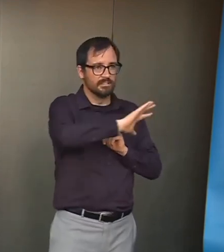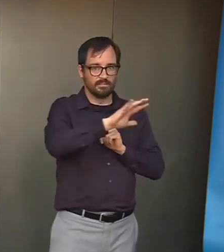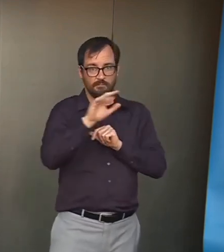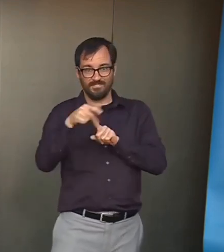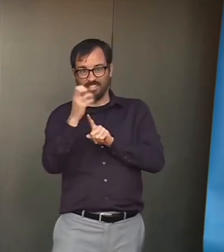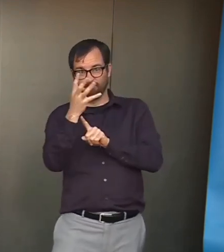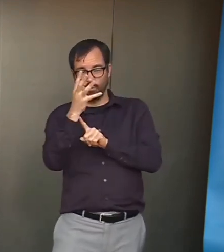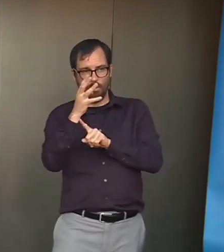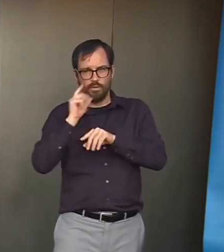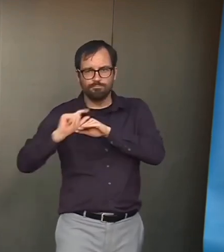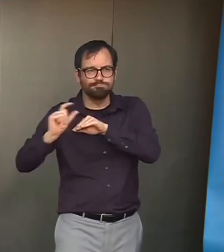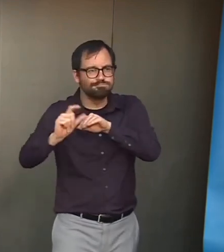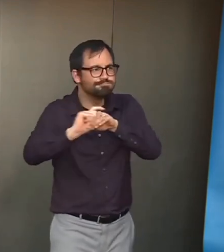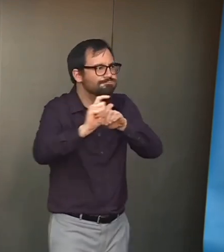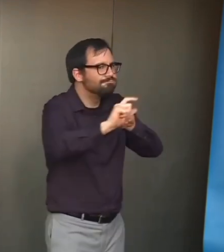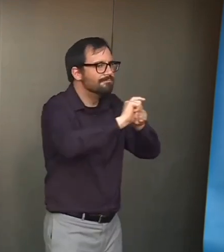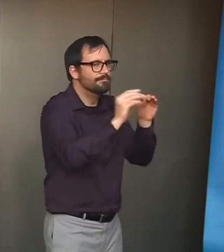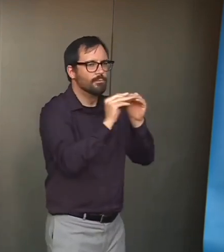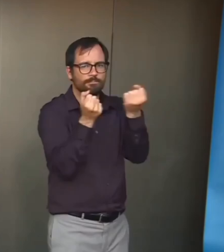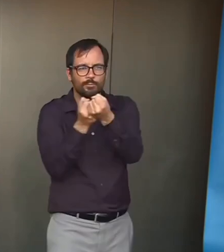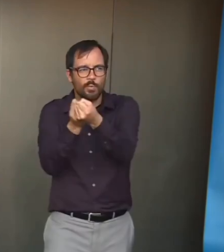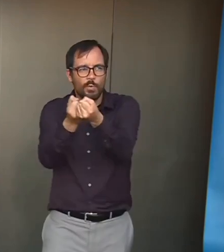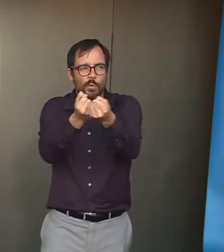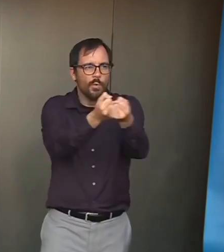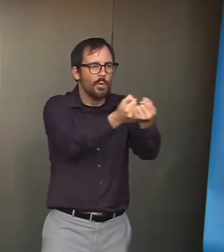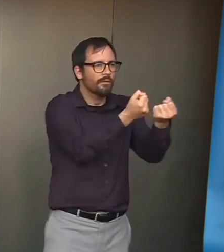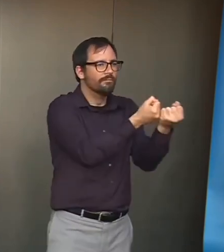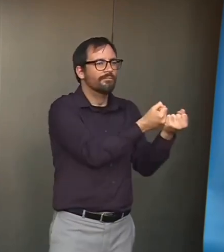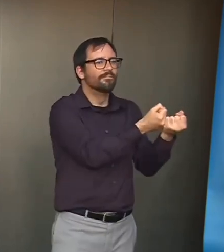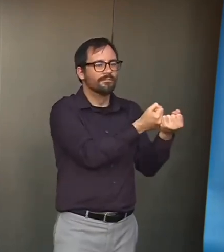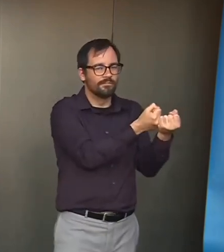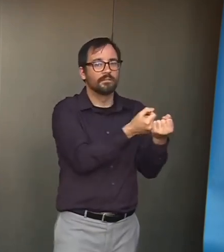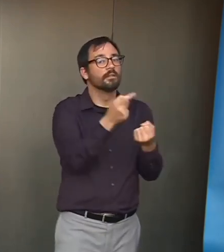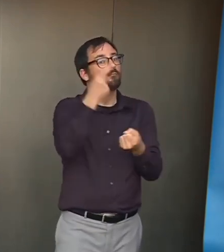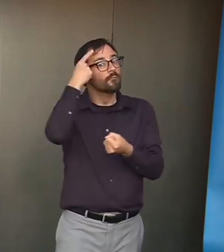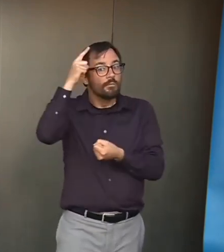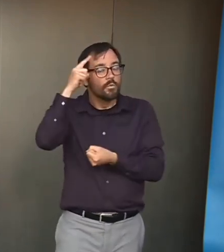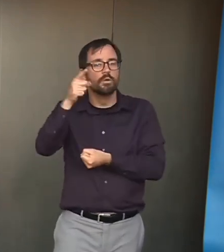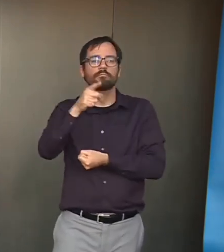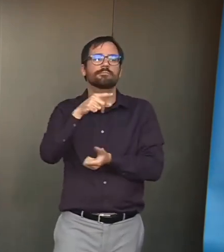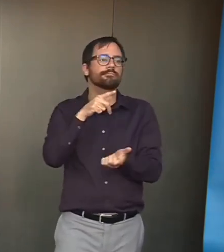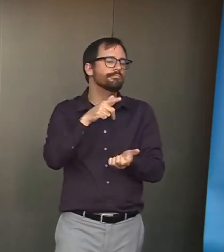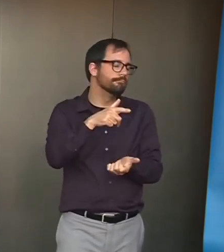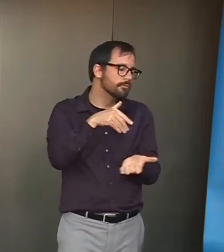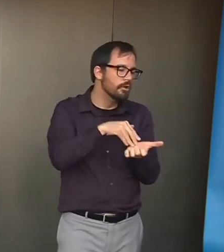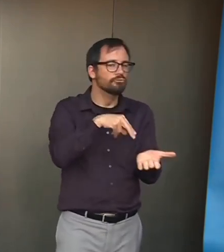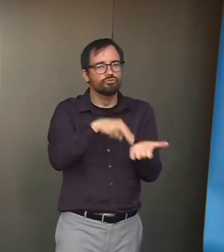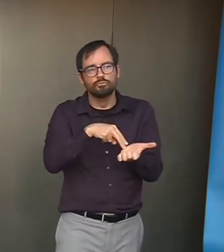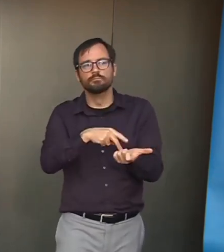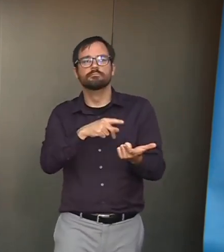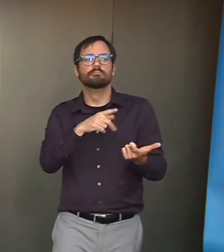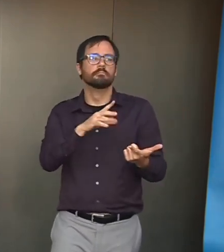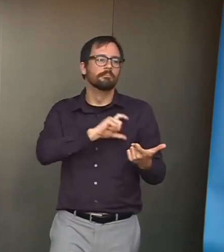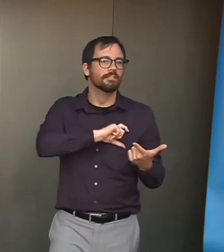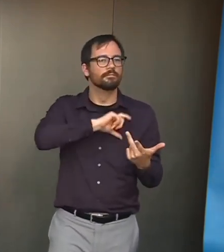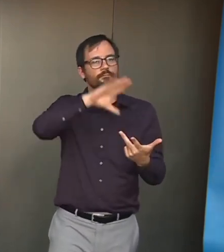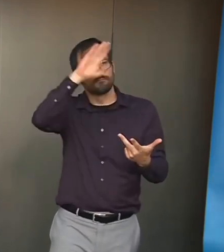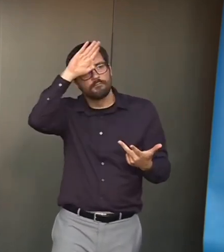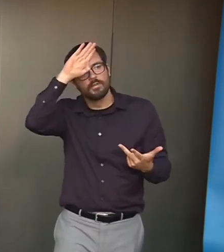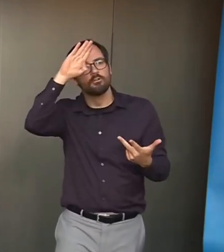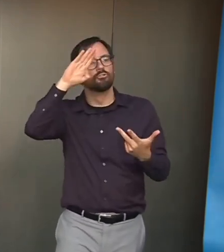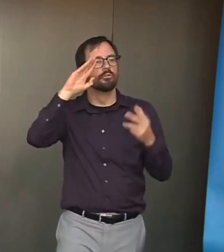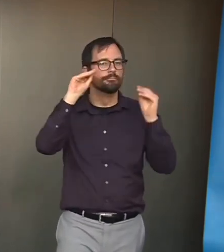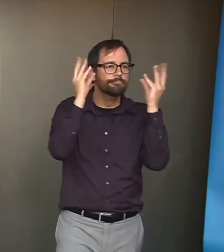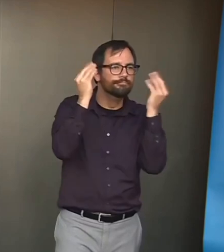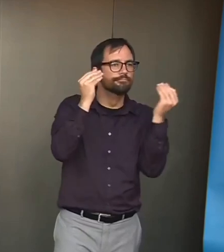the first responders, to governors like Charlie Baker and Lieutenant Governor Polito, and to those governors across